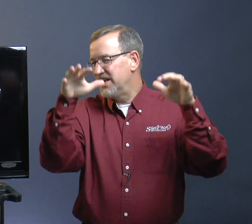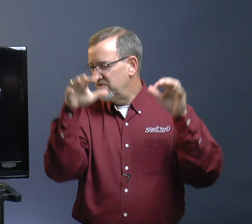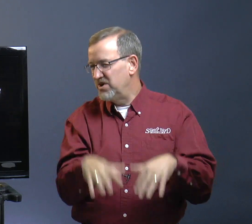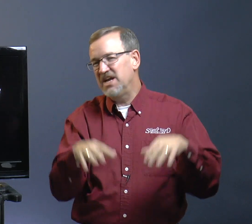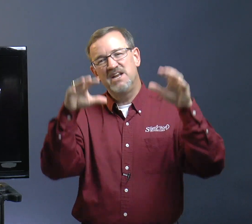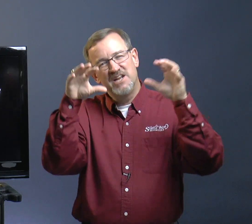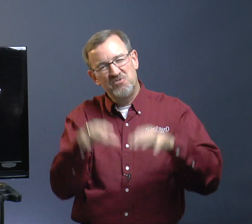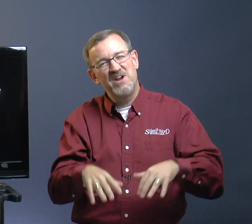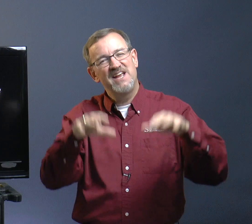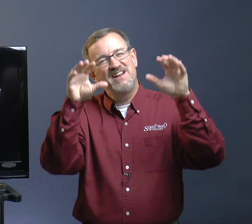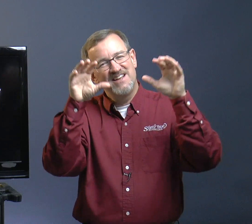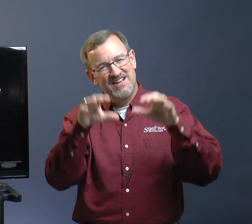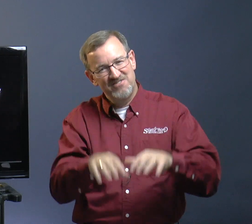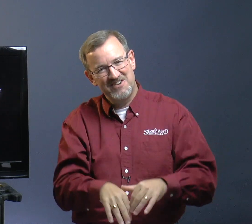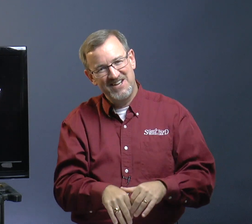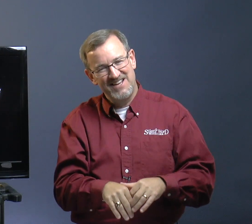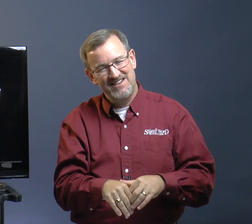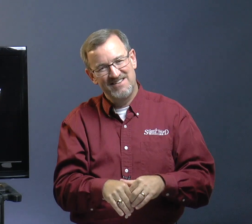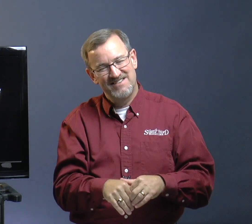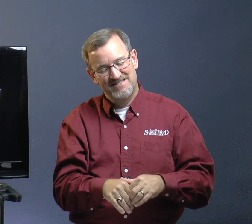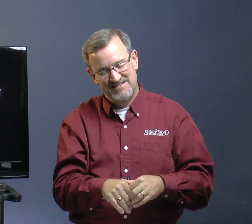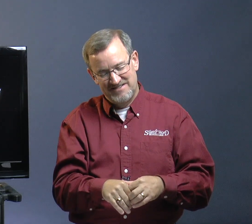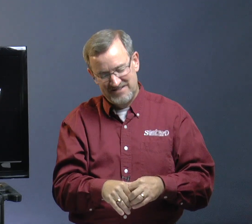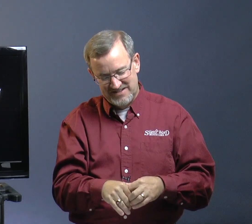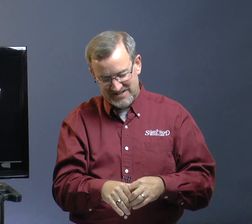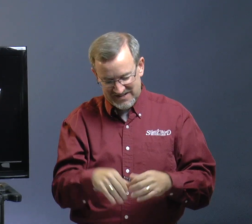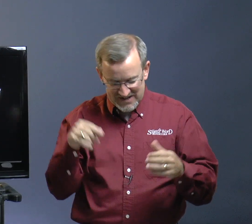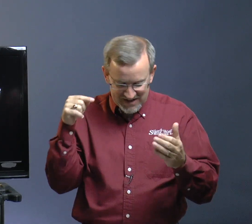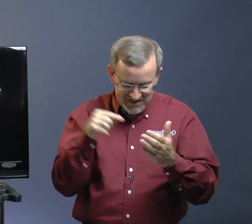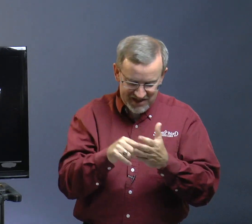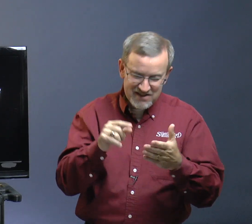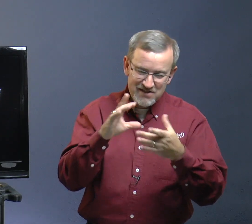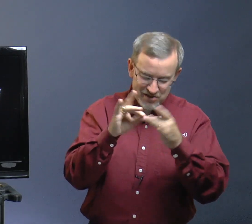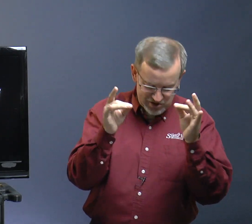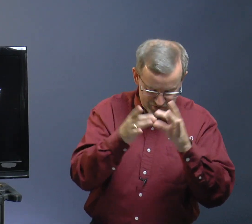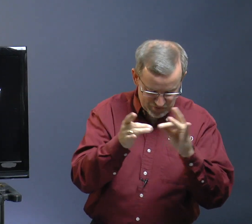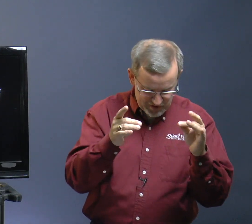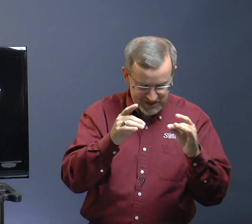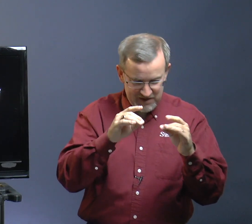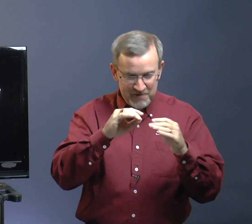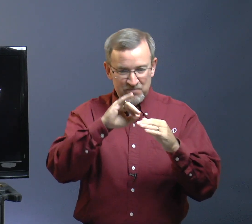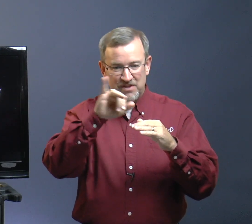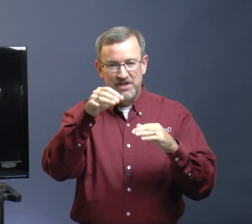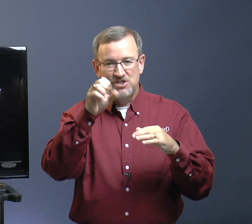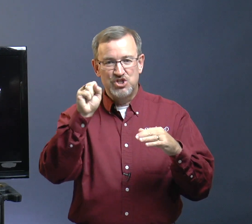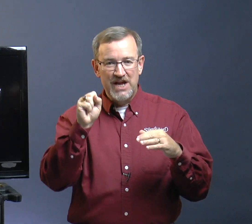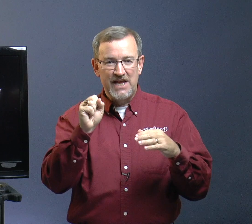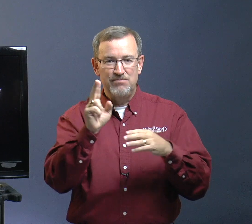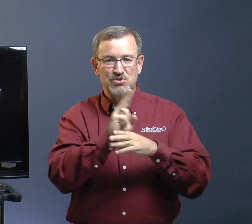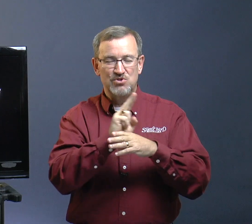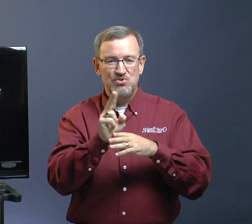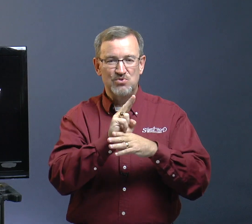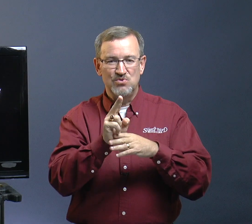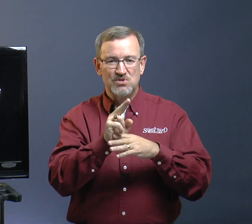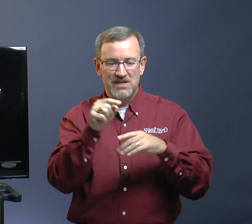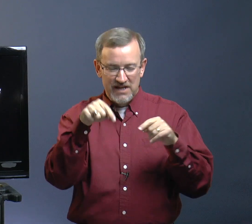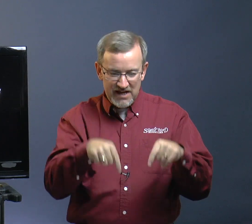and rained and rained and rained. This is the story that James used here